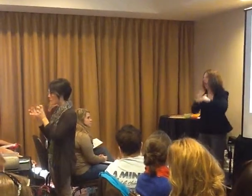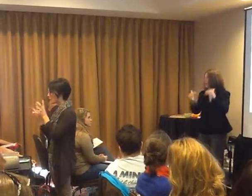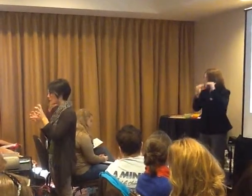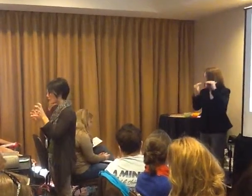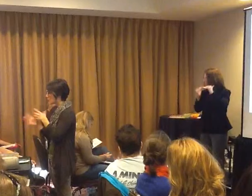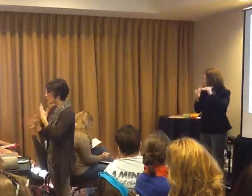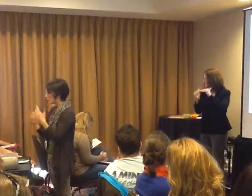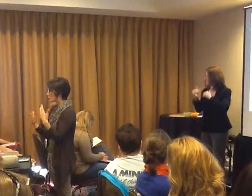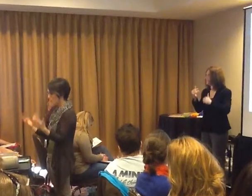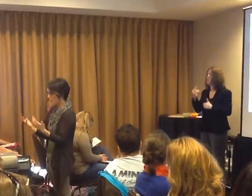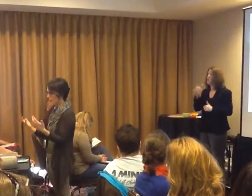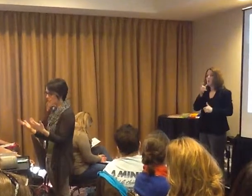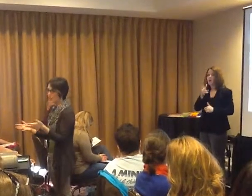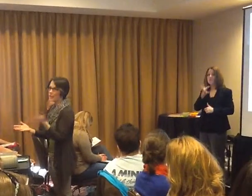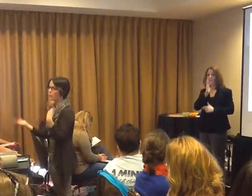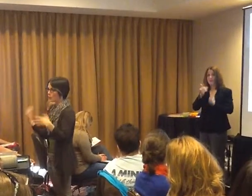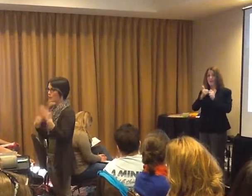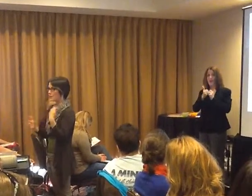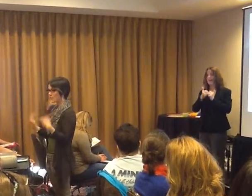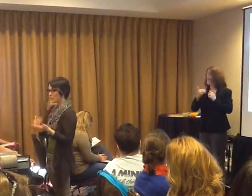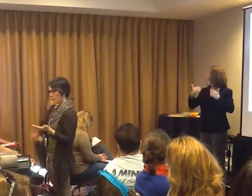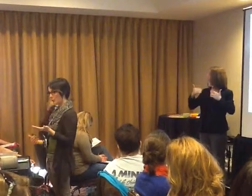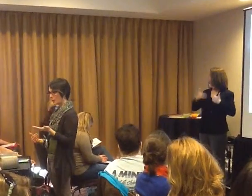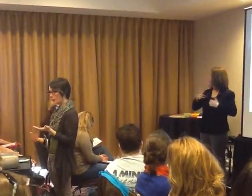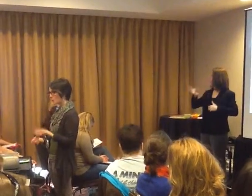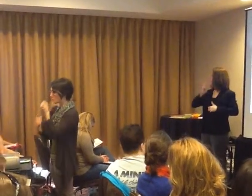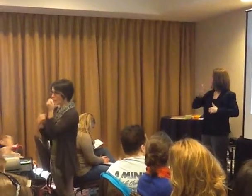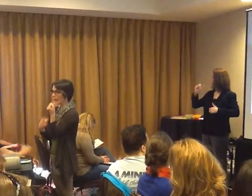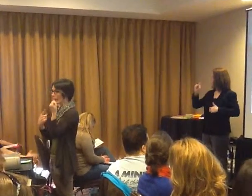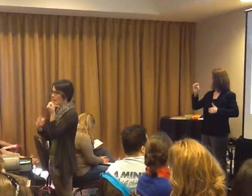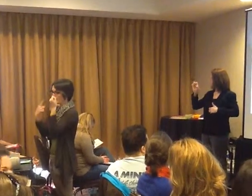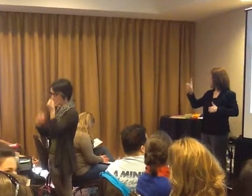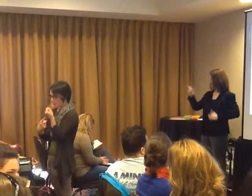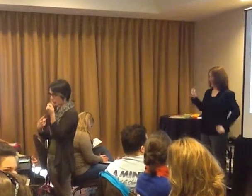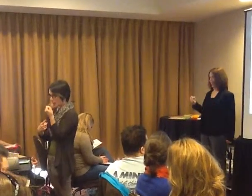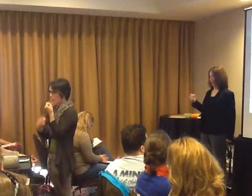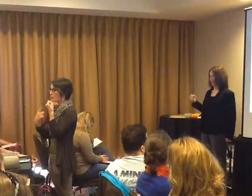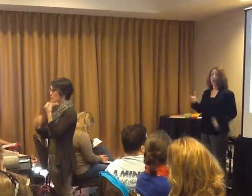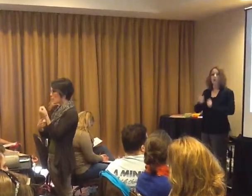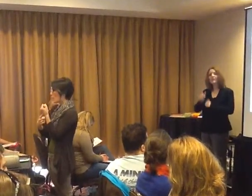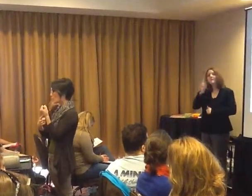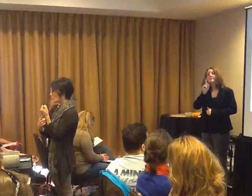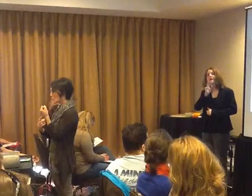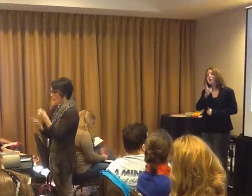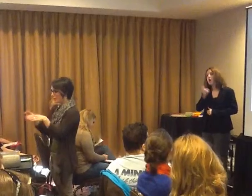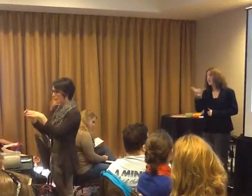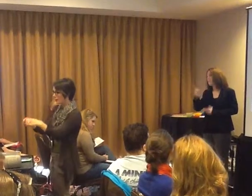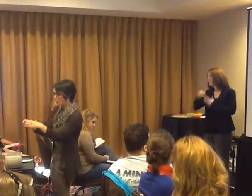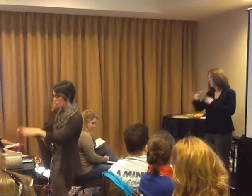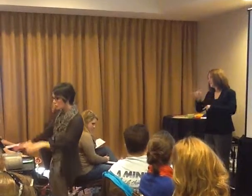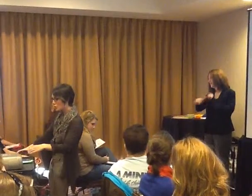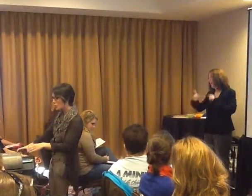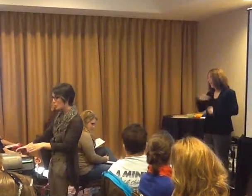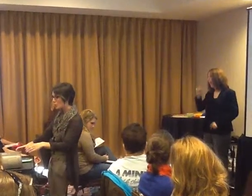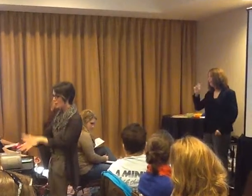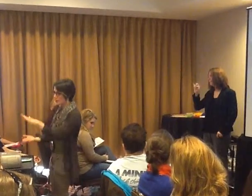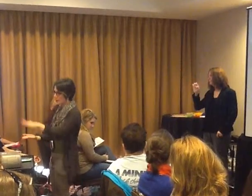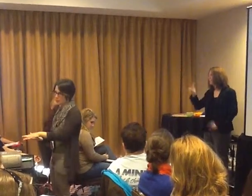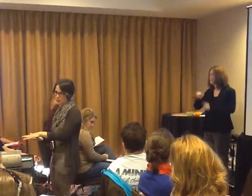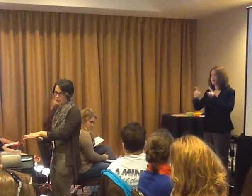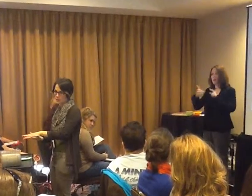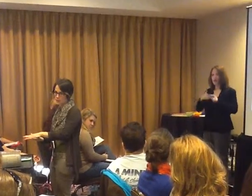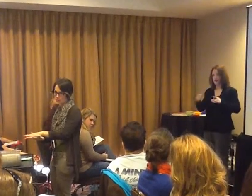has a talking stick, like from Girl Scouts. But with deaf and hard of hearing students, we can't have a stick. So what do? We'll have like a little construction cone